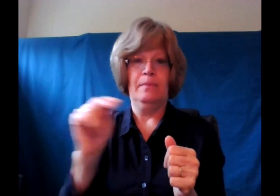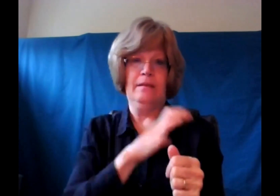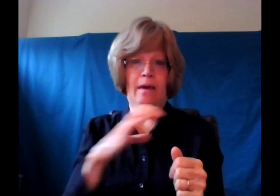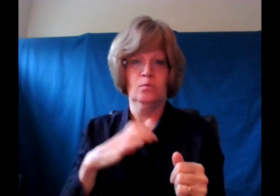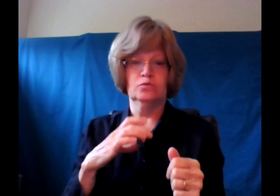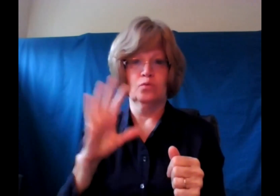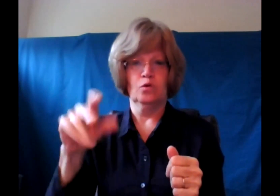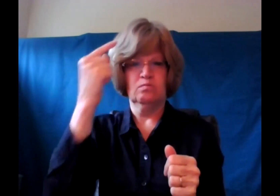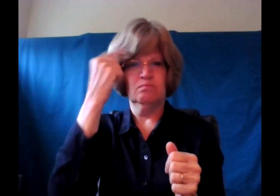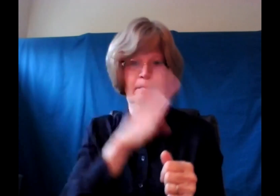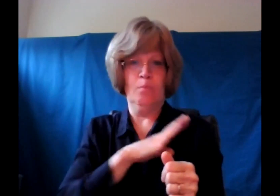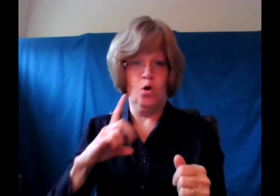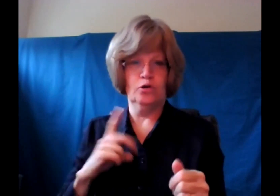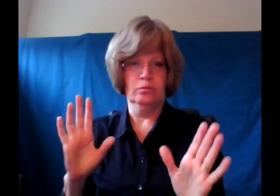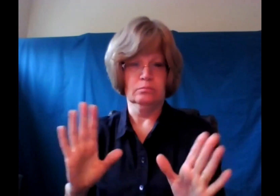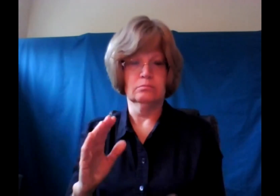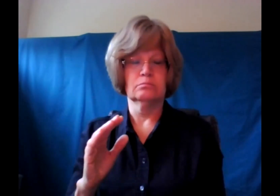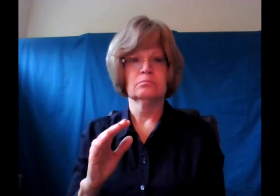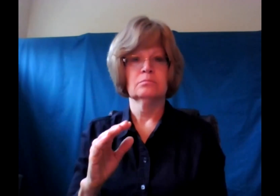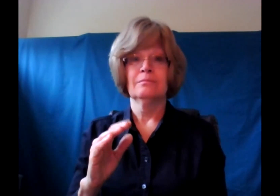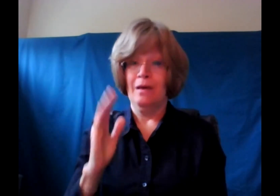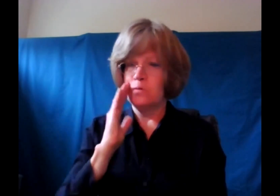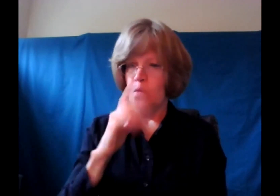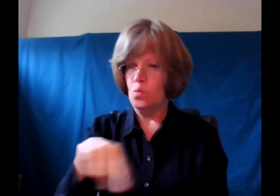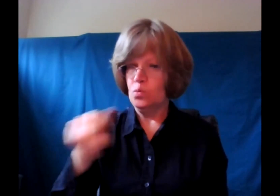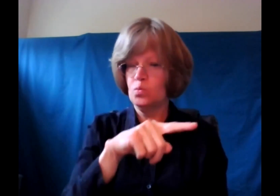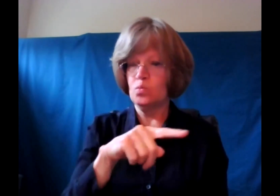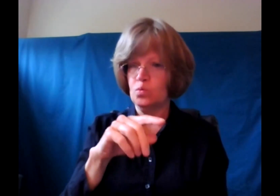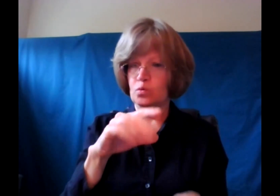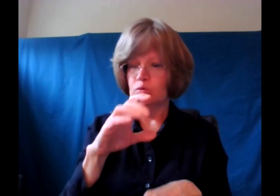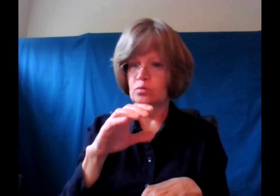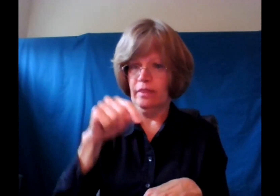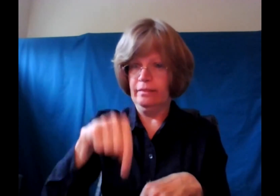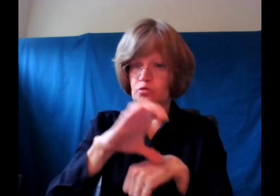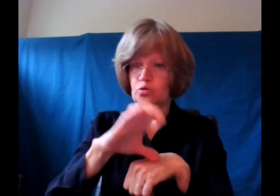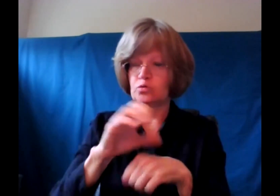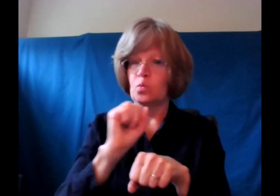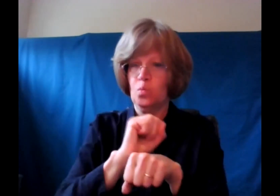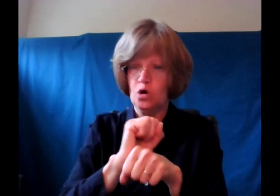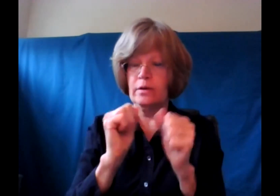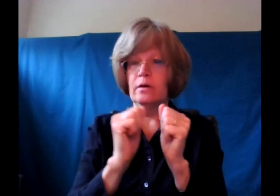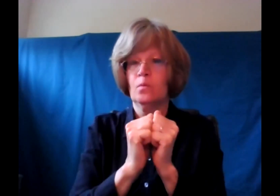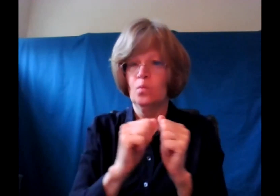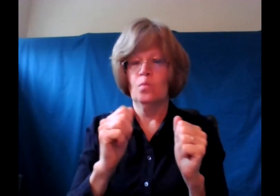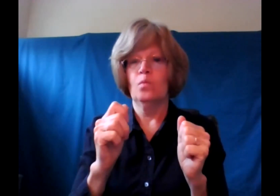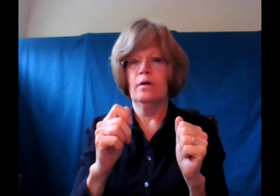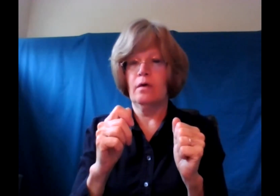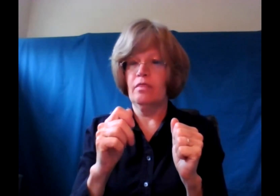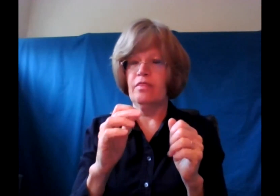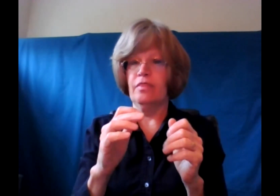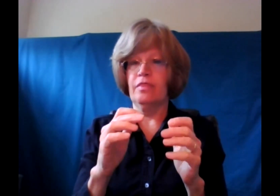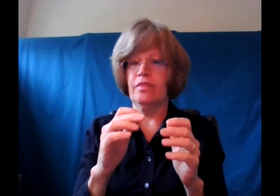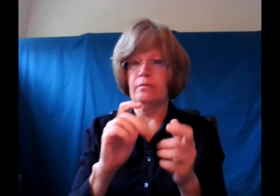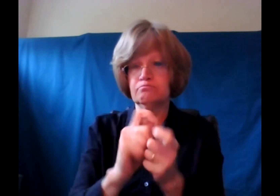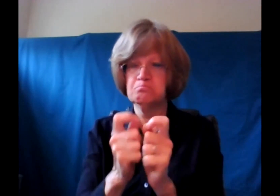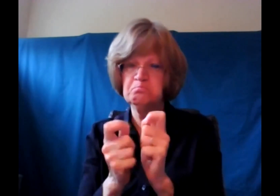board, I know that you're working to use this model of the simplified accountable